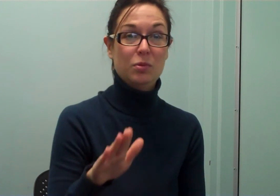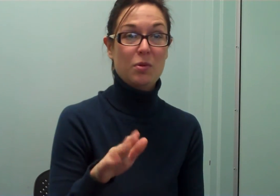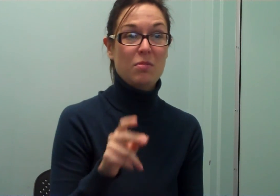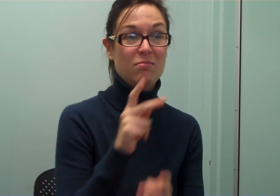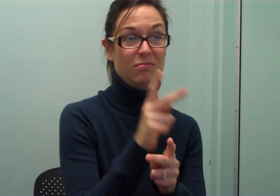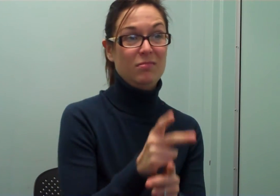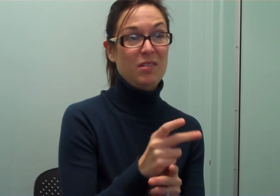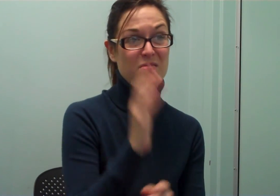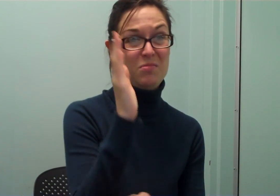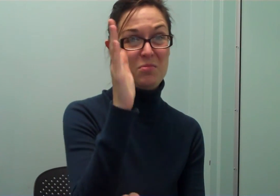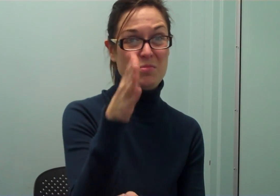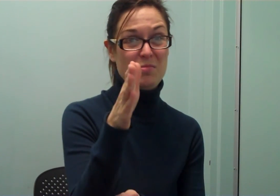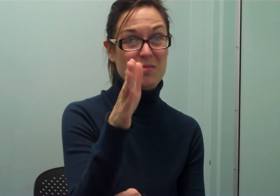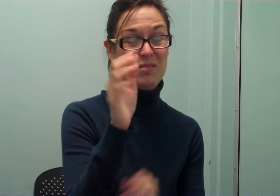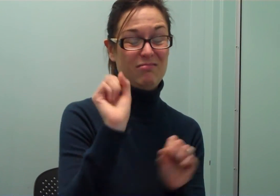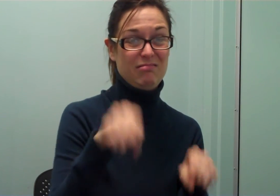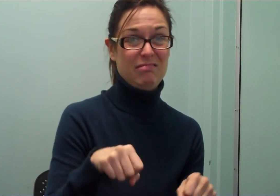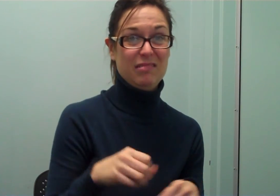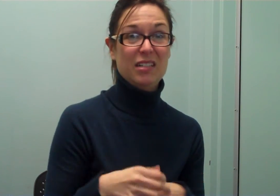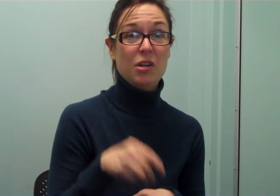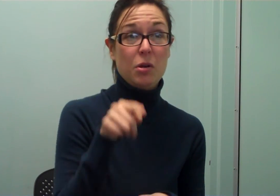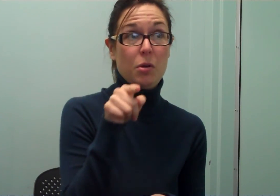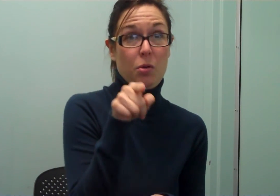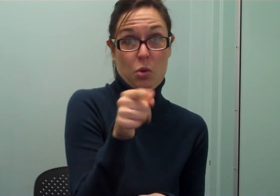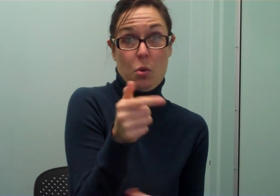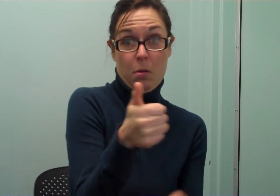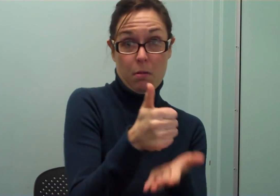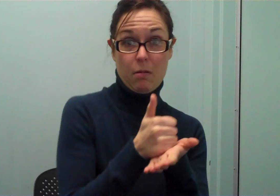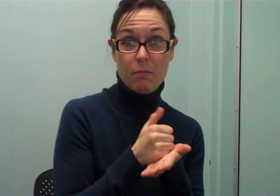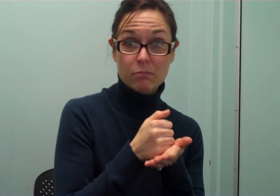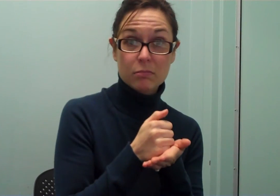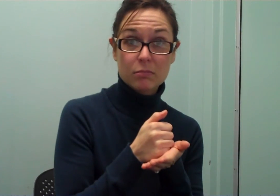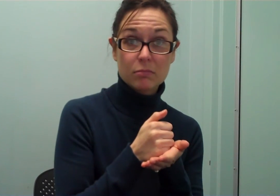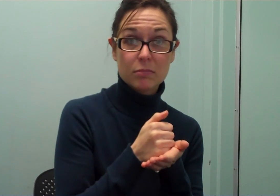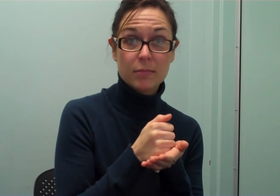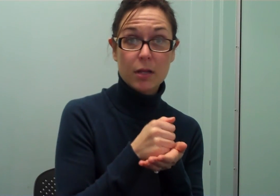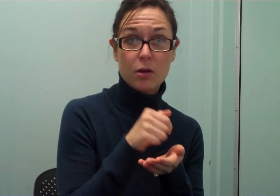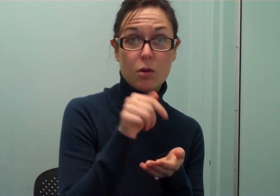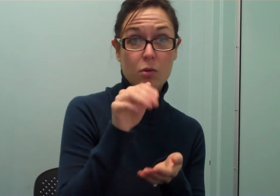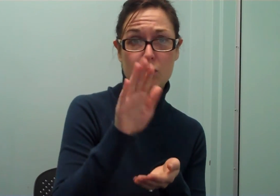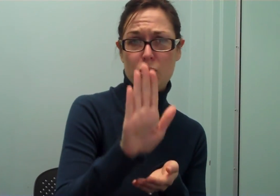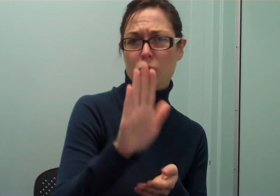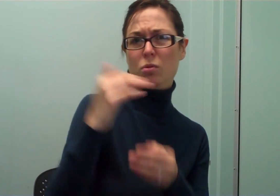think you could help me out, or are you responsible for the lawn maintenance?